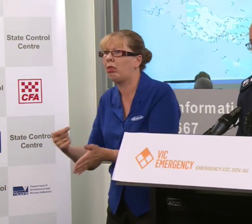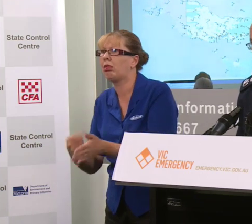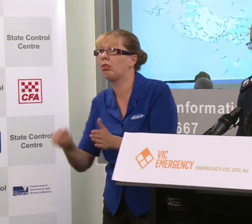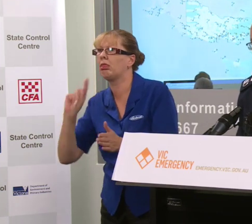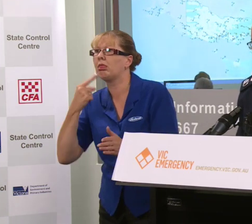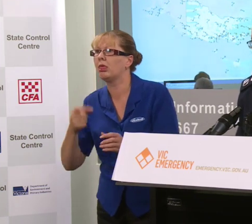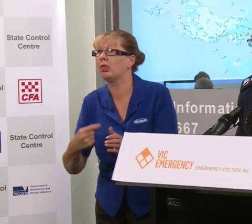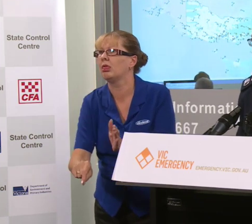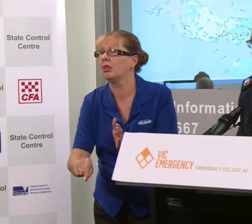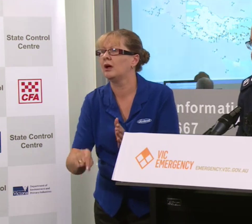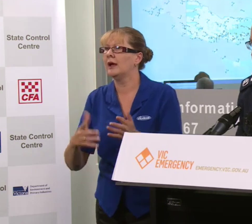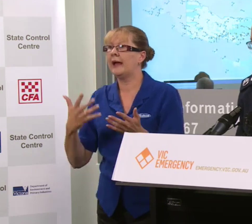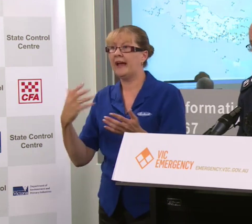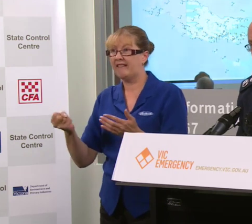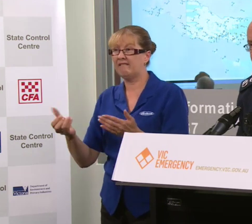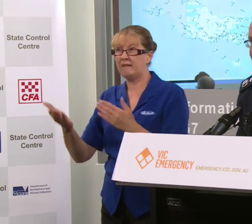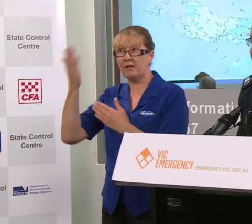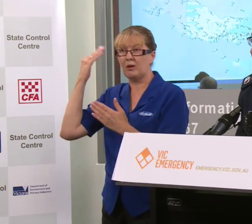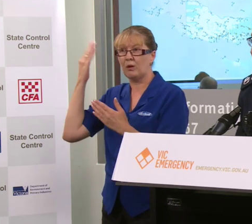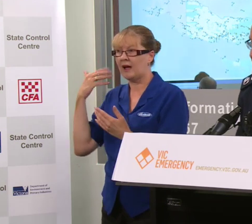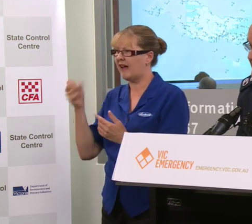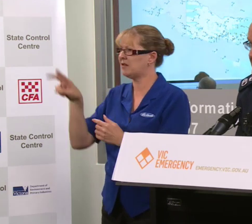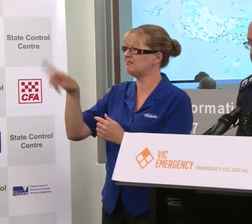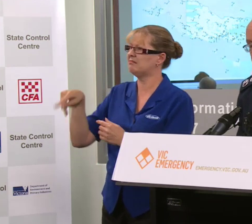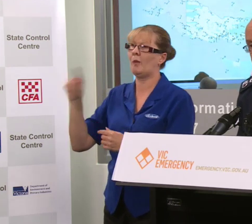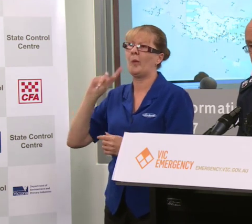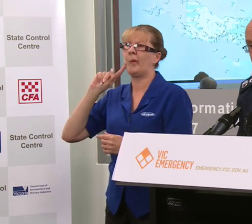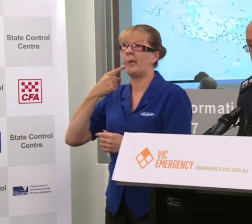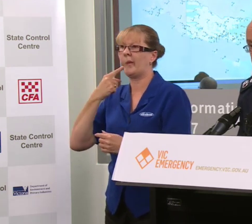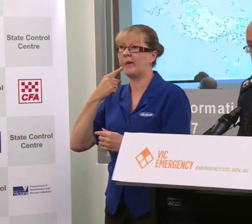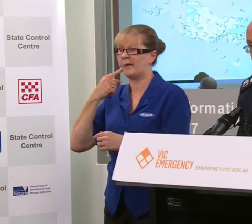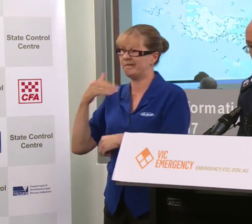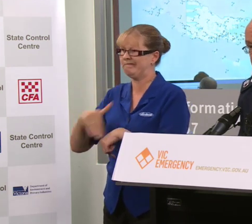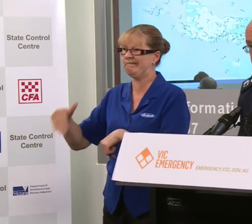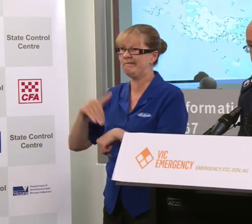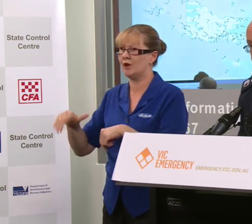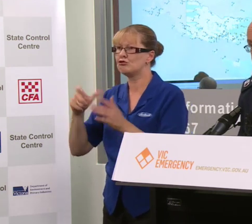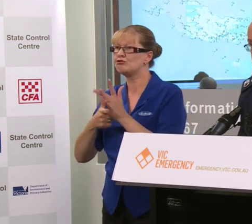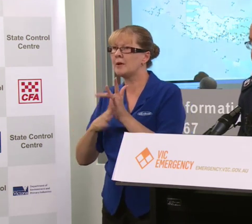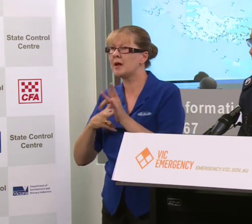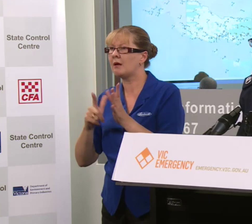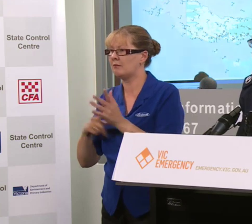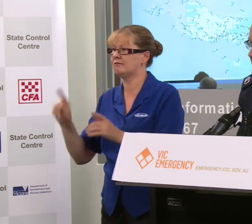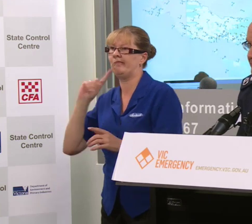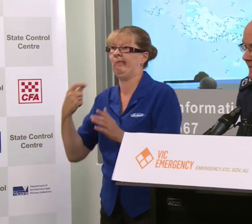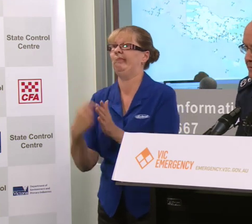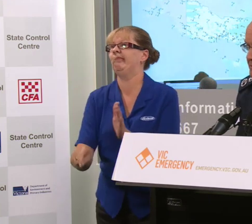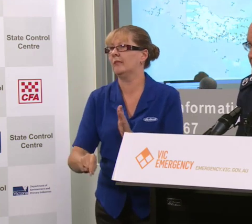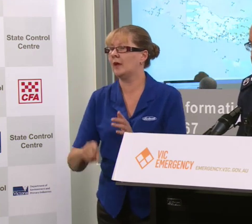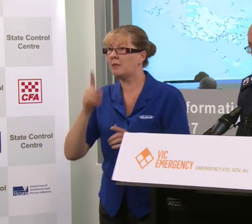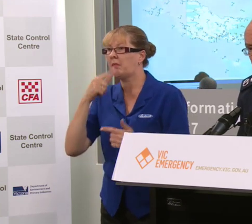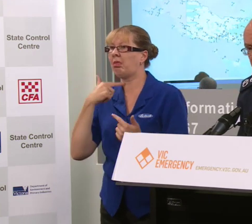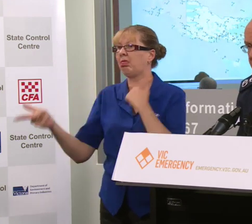seen evidence in the past of people with clear criminal intent lighting fires. We're seeing evidence of people being totally